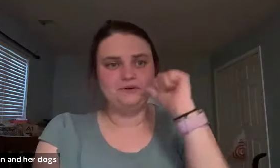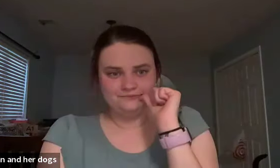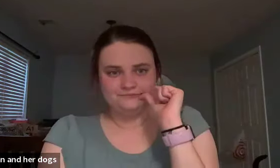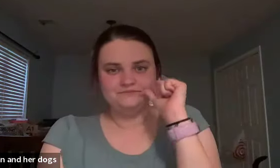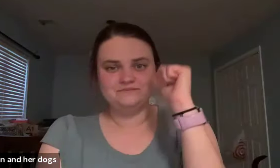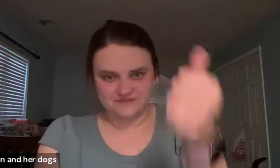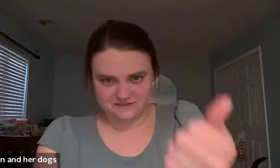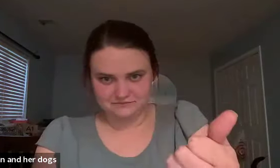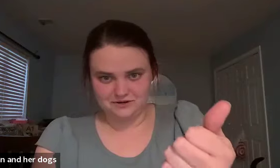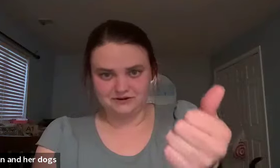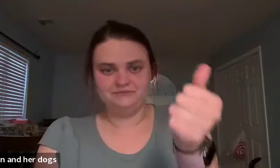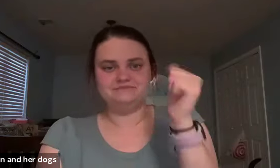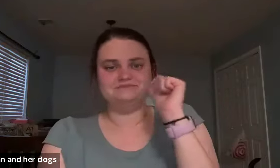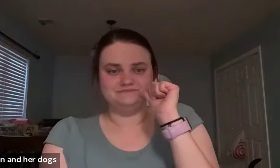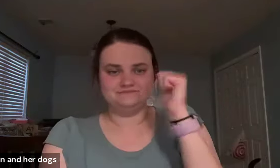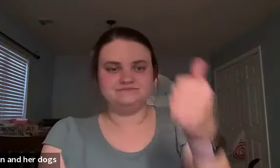Tomorrow. Tomorrow.